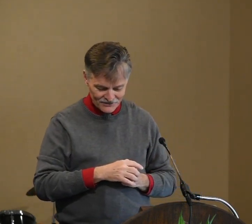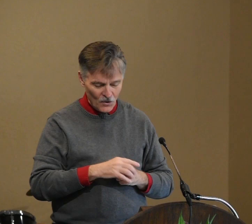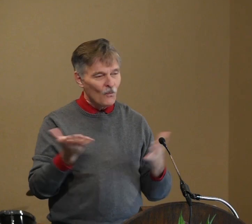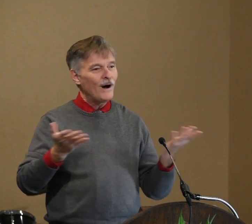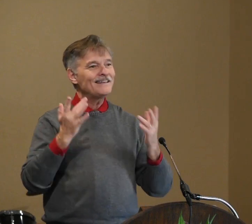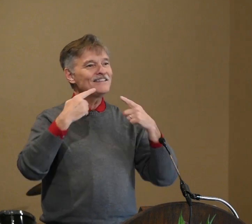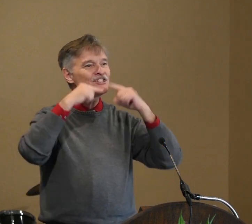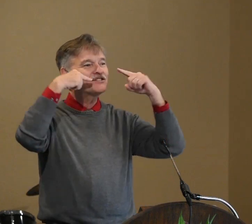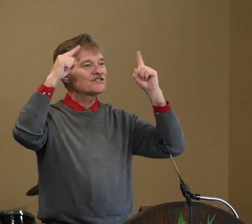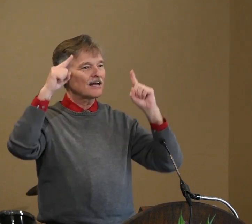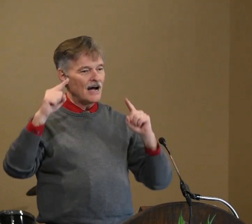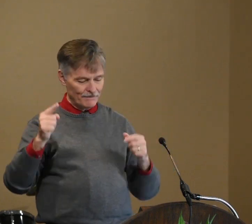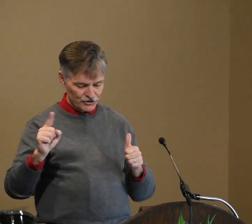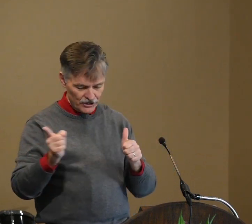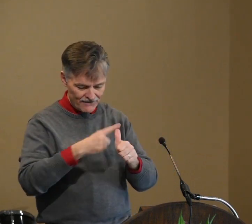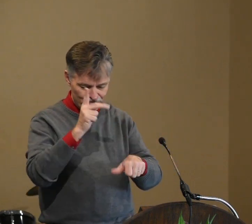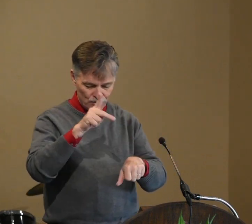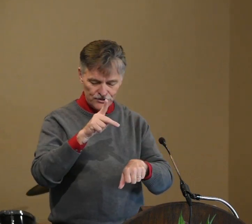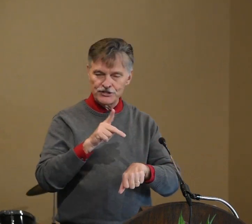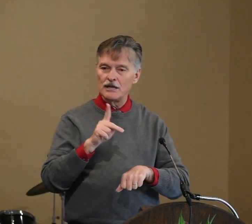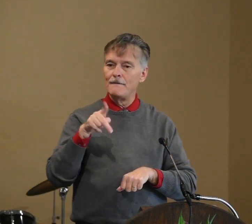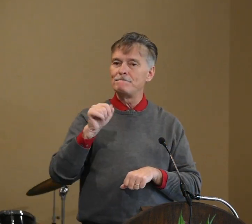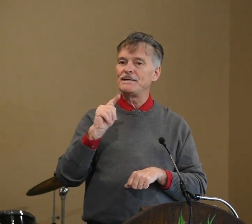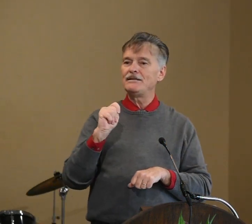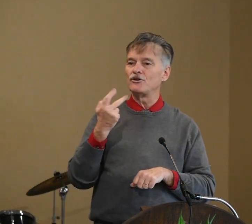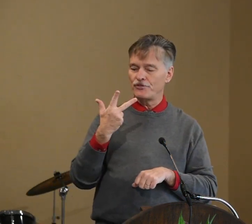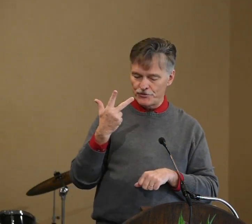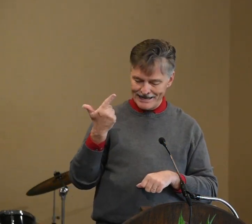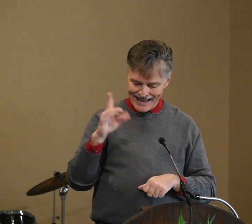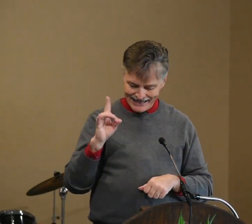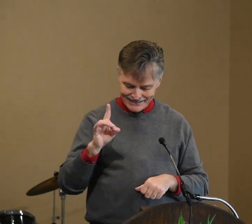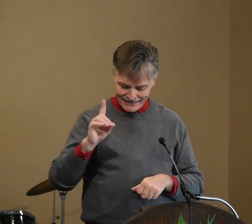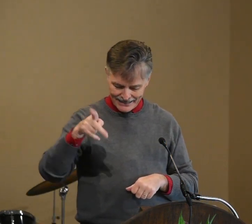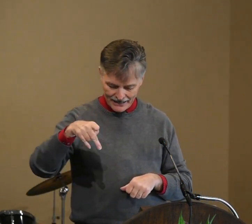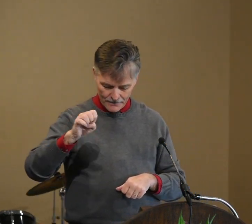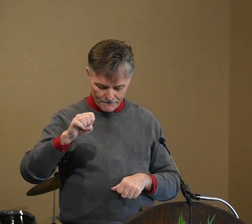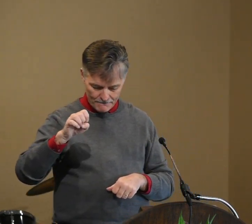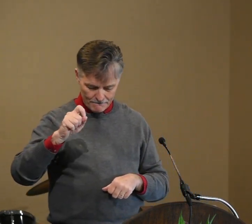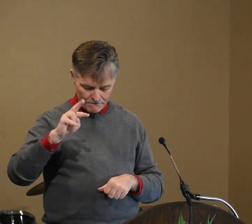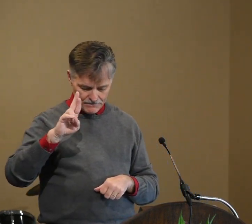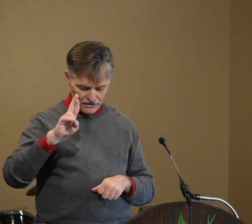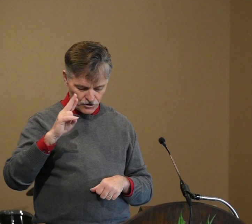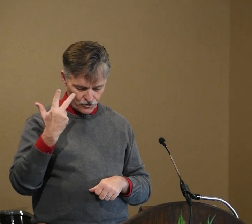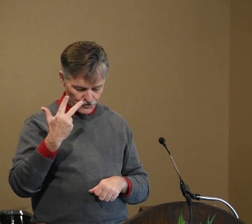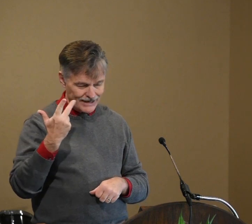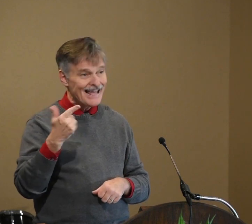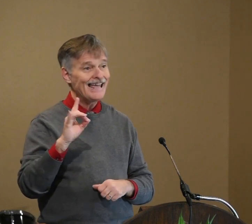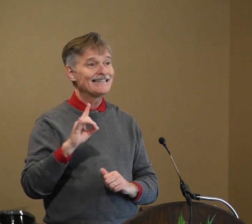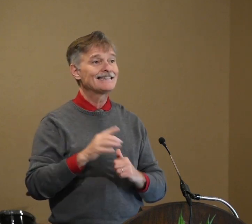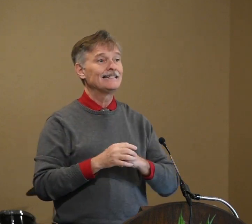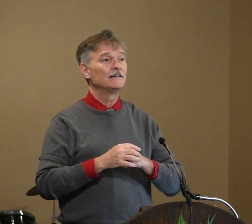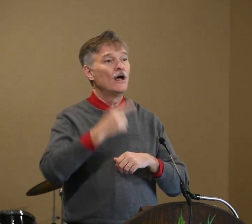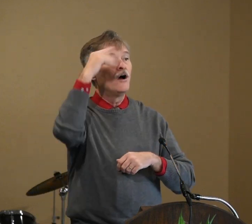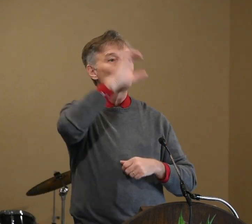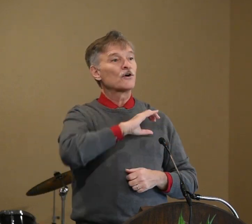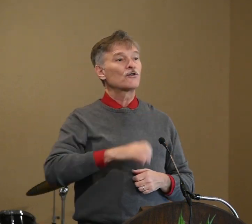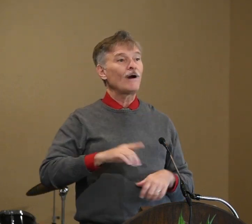What did Jesus accomplish? Look at 1 Peter 3:18 again. Peter 3:18. For